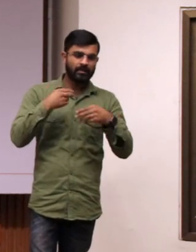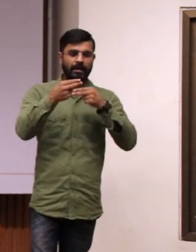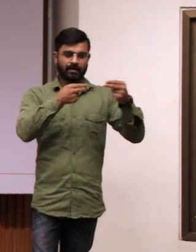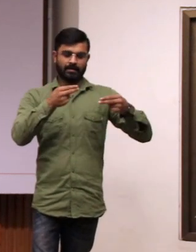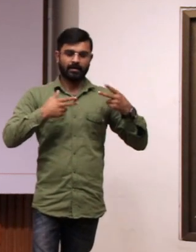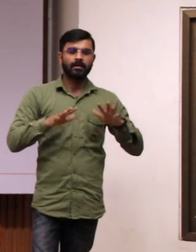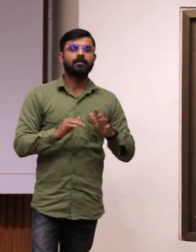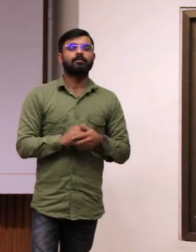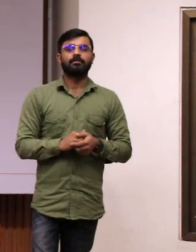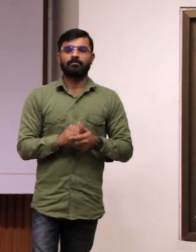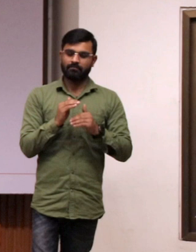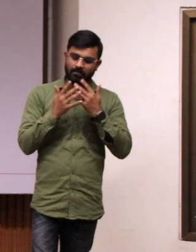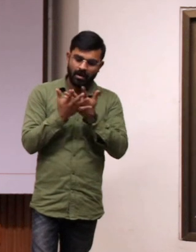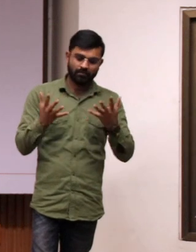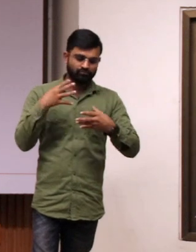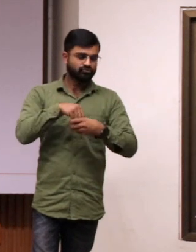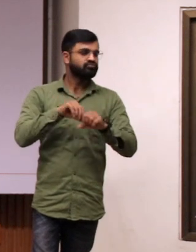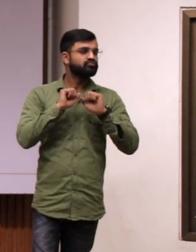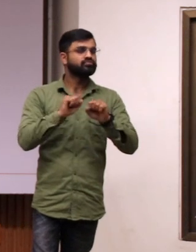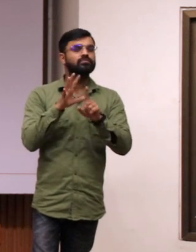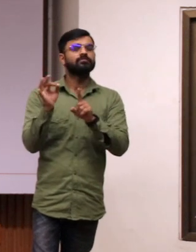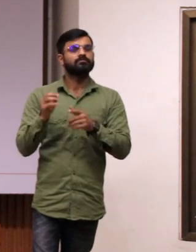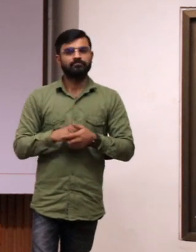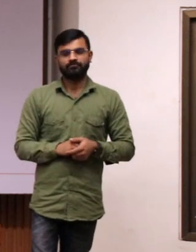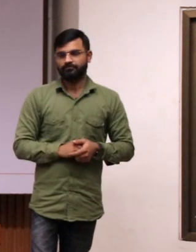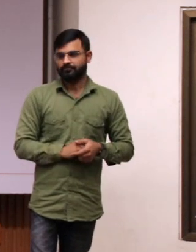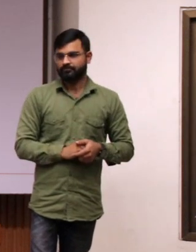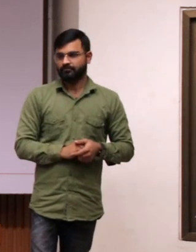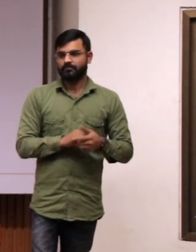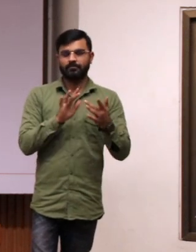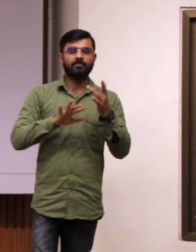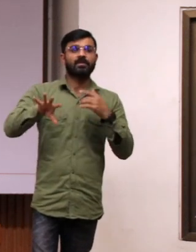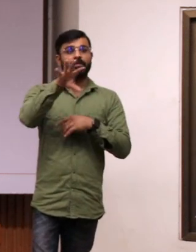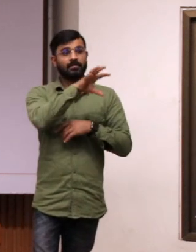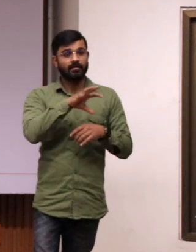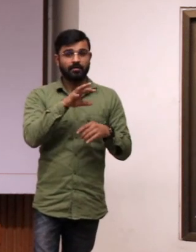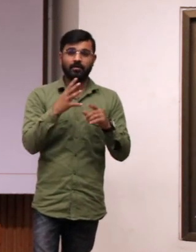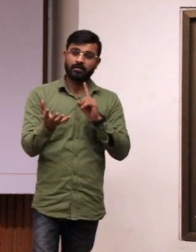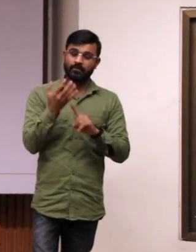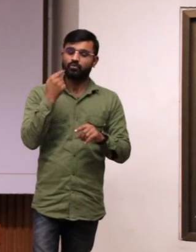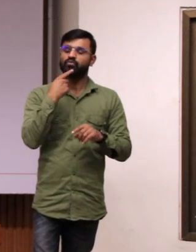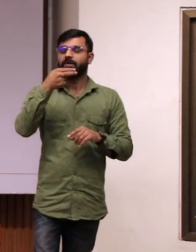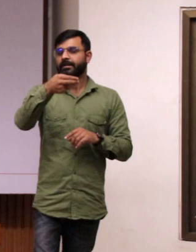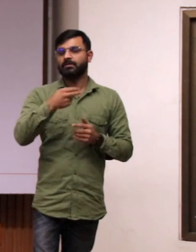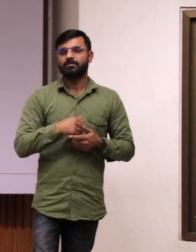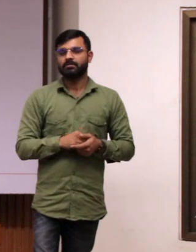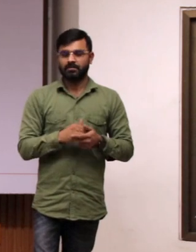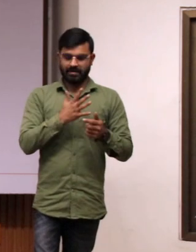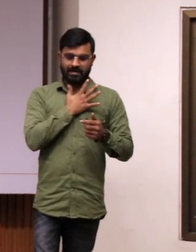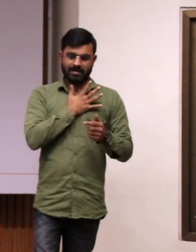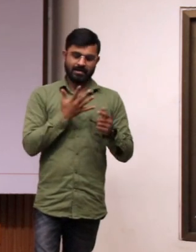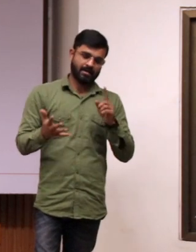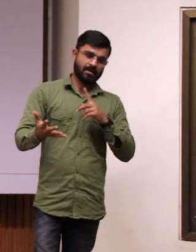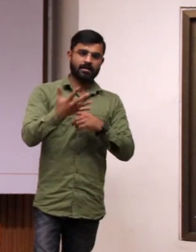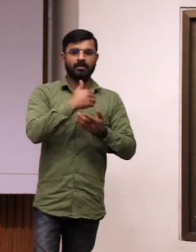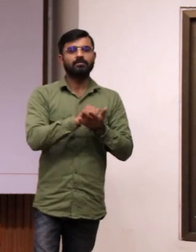name with high inputs, as you said. It reaches to a stage where you get what you call green color to your